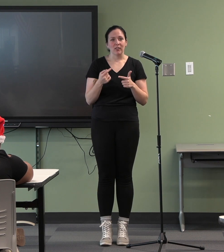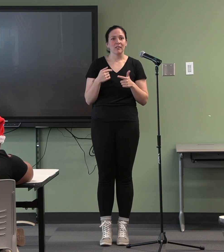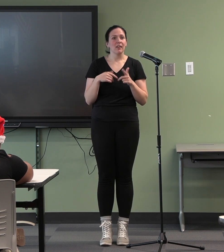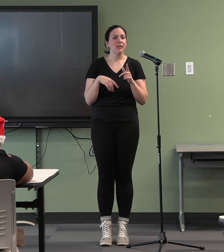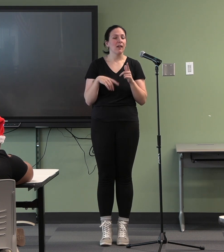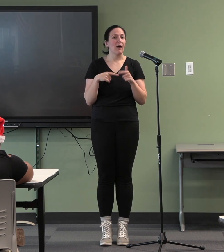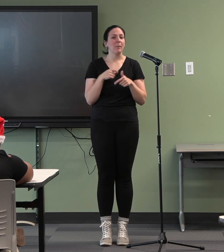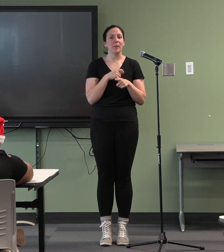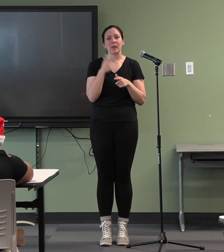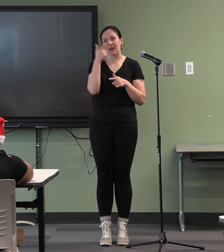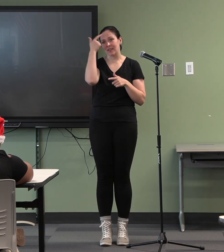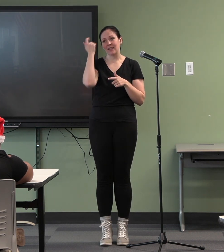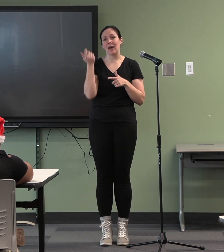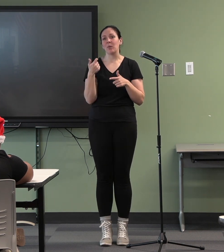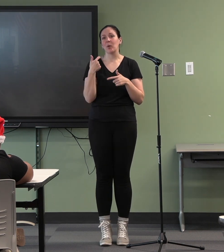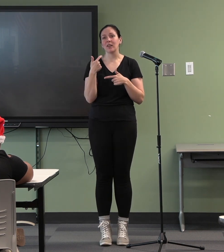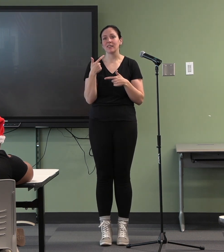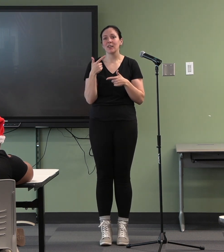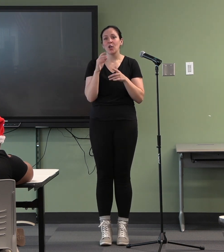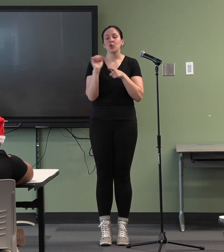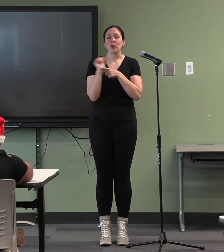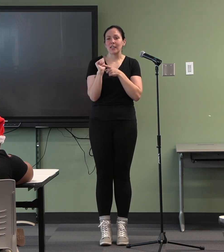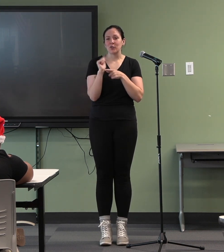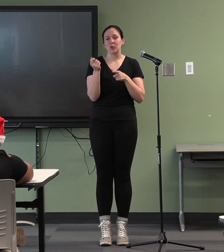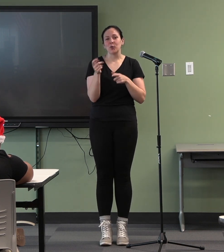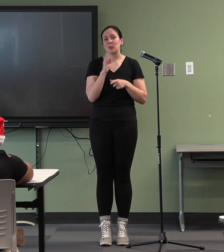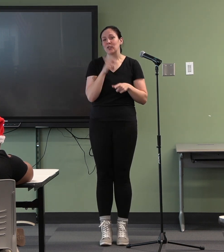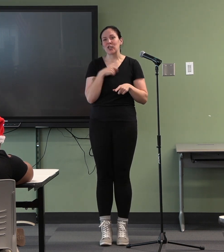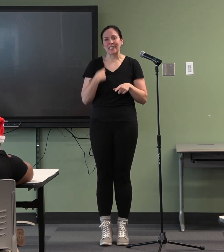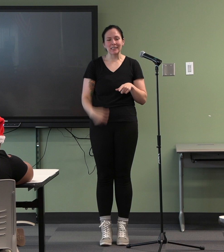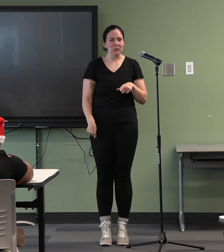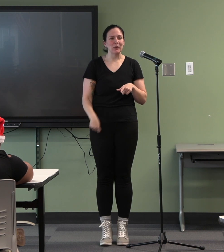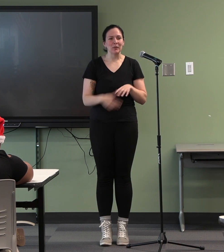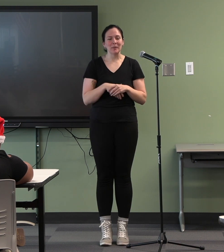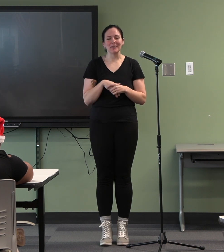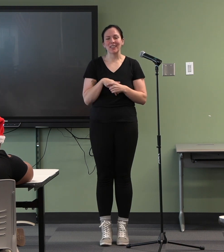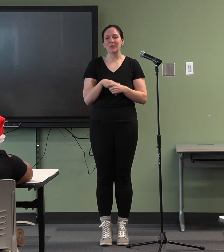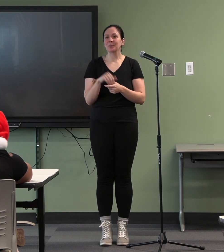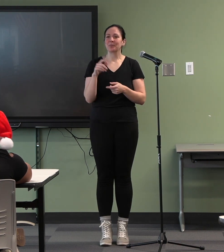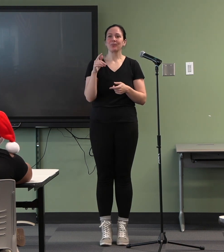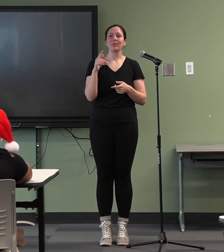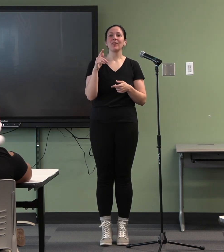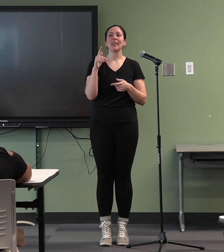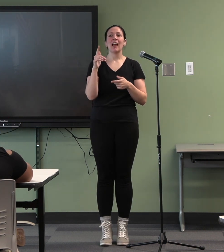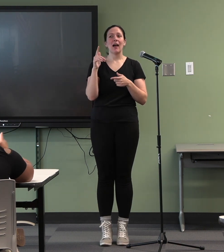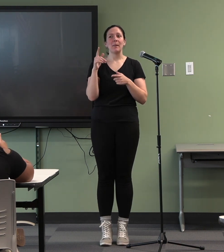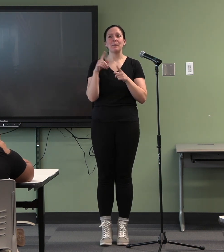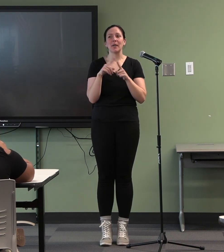languages, because I was trained to speak Chinese when I was in the military. But then